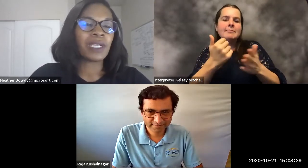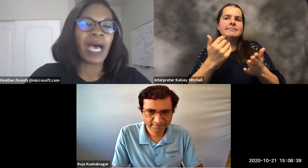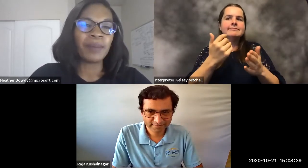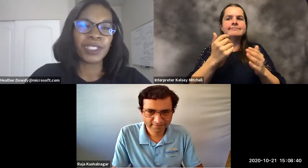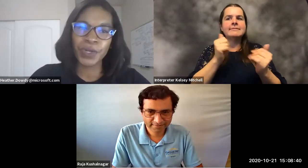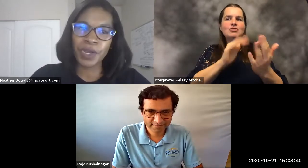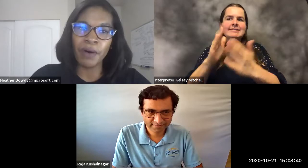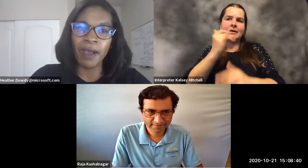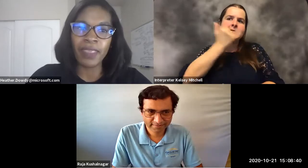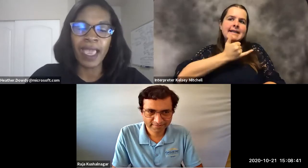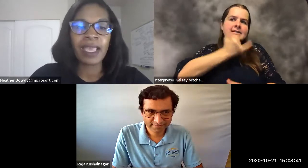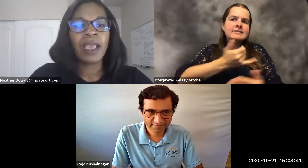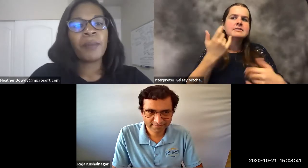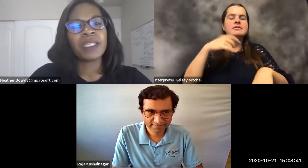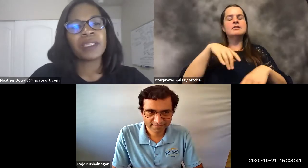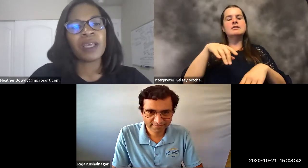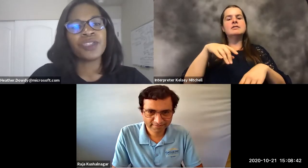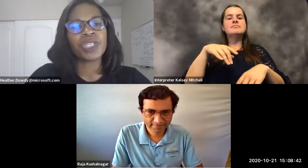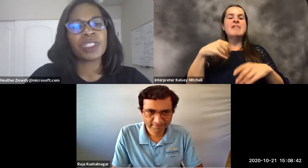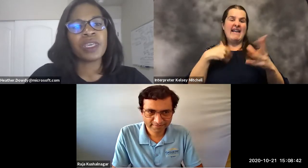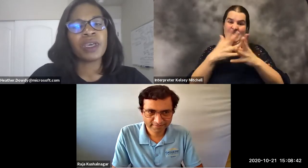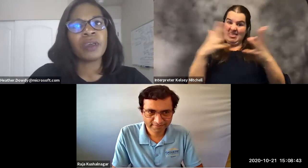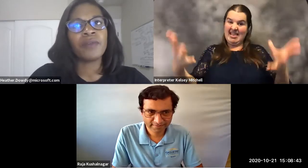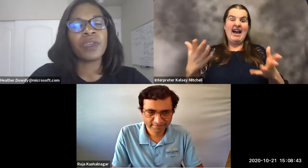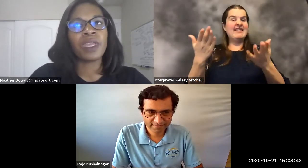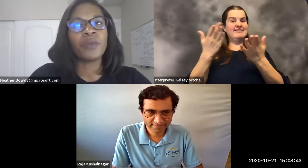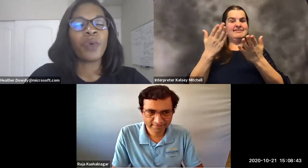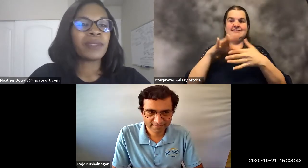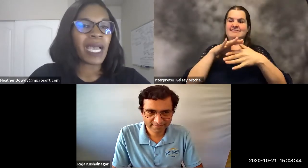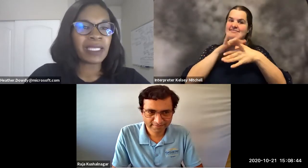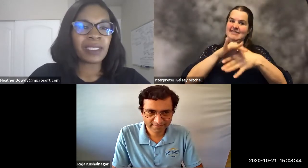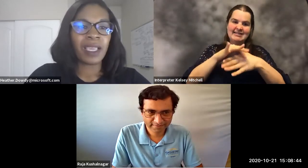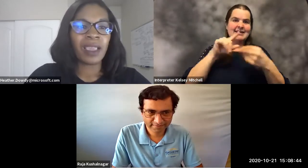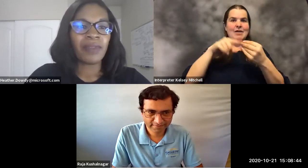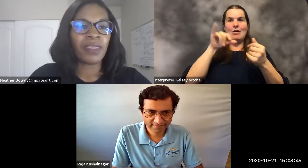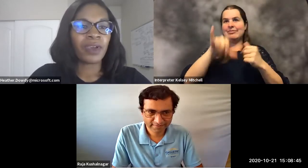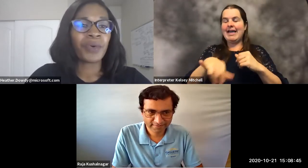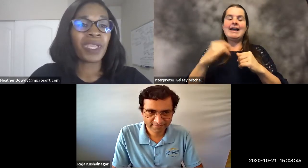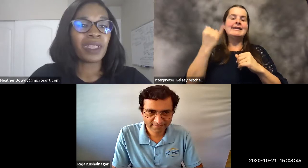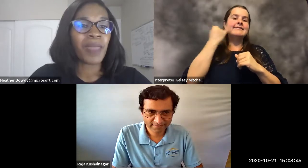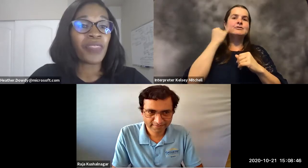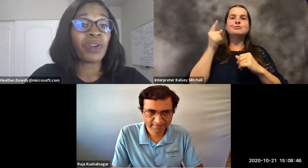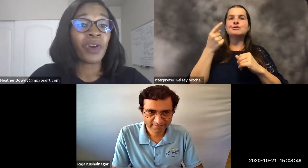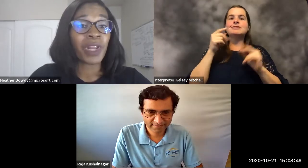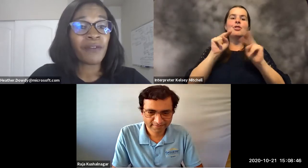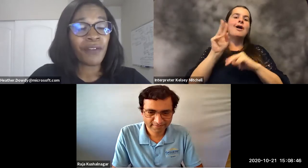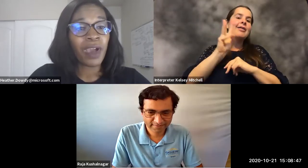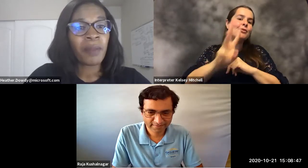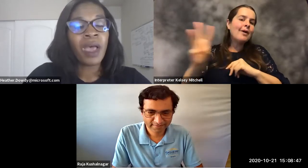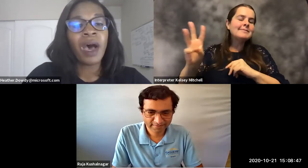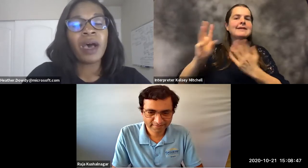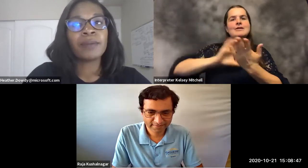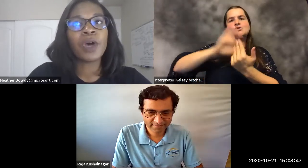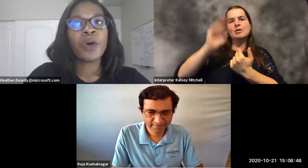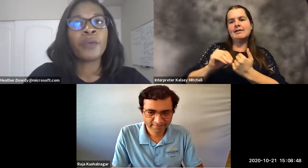because there's a lot of material on that based on just the websites and the curriculum that they're learning